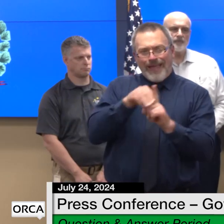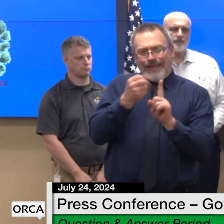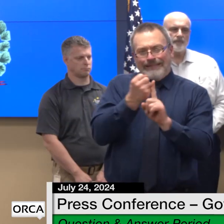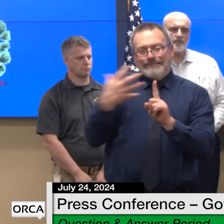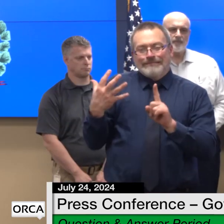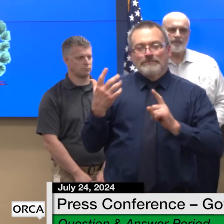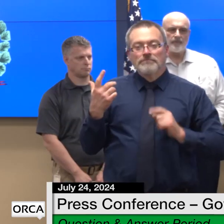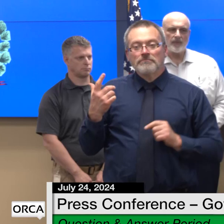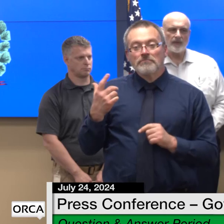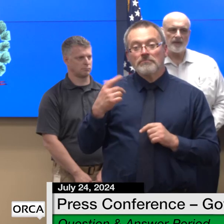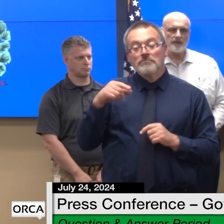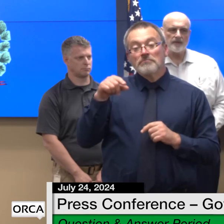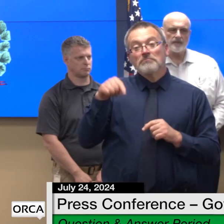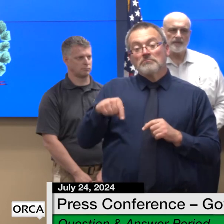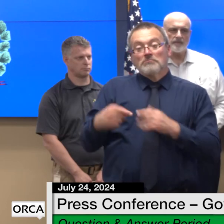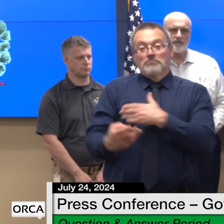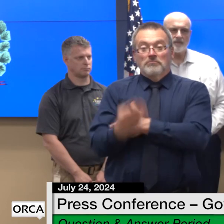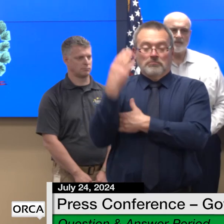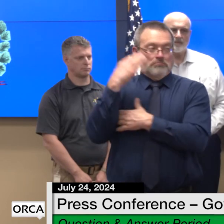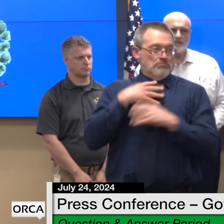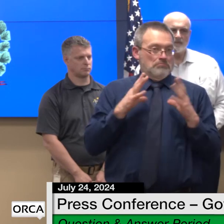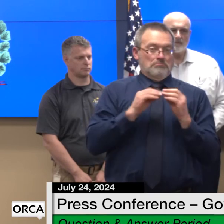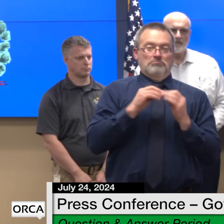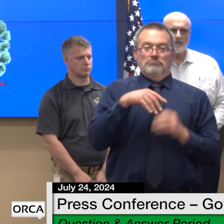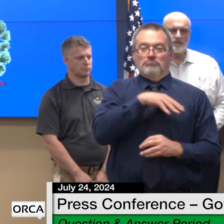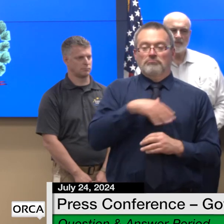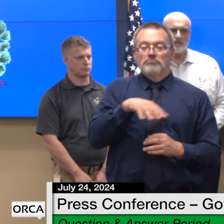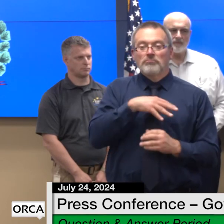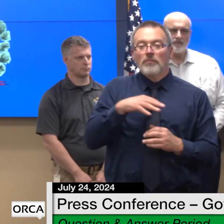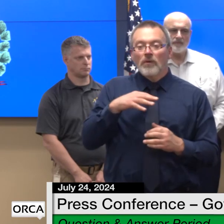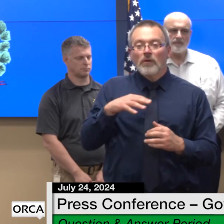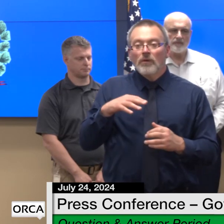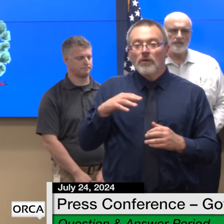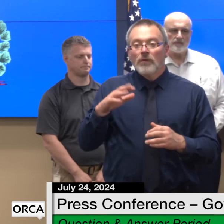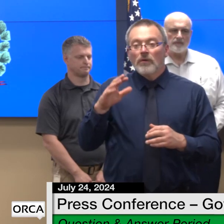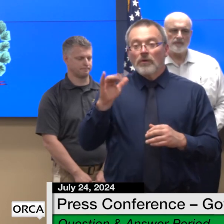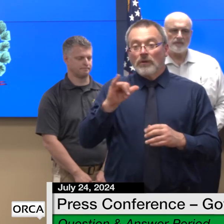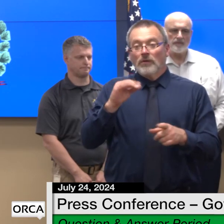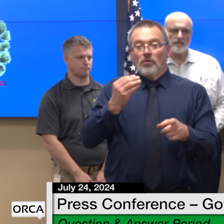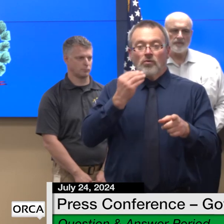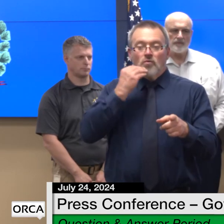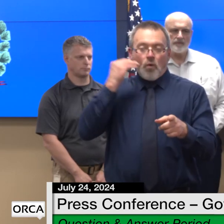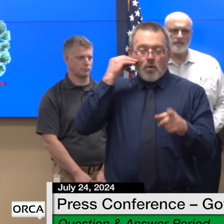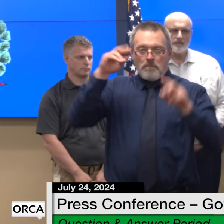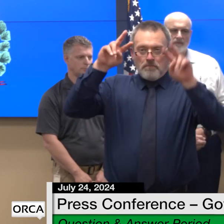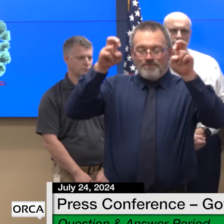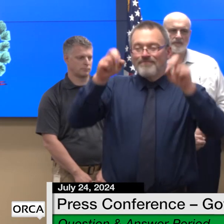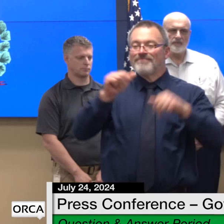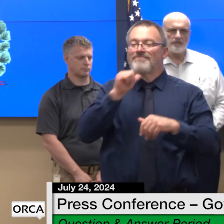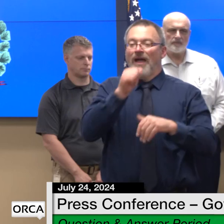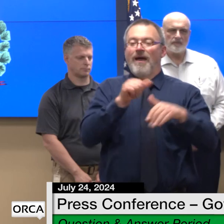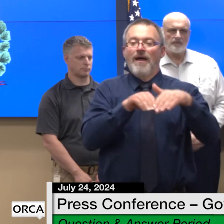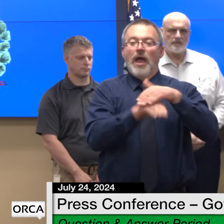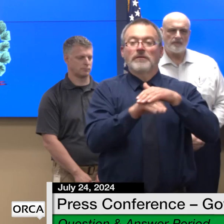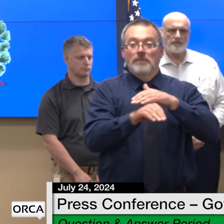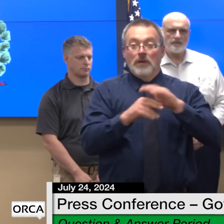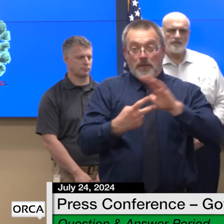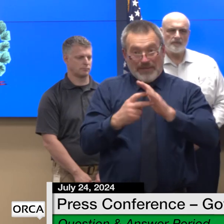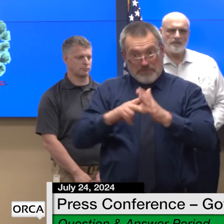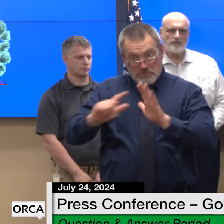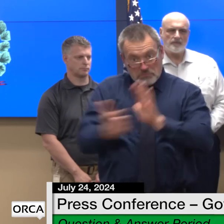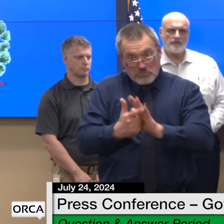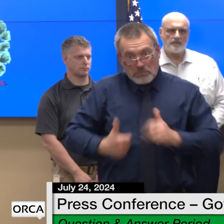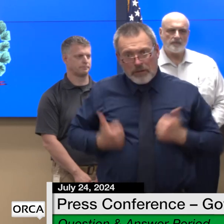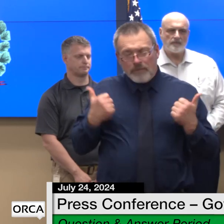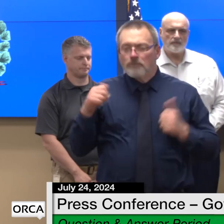I heard this morning was there might be a home that's not accessible. So that doesn't mean it can't be lived in, but